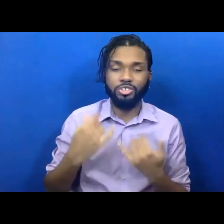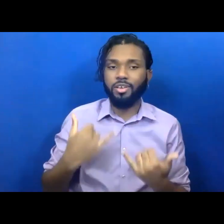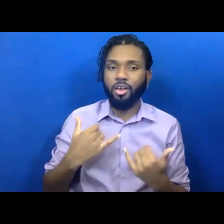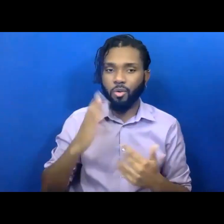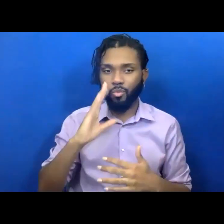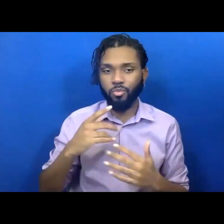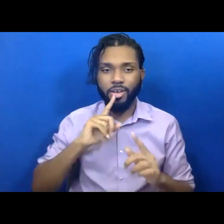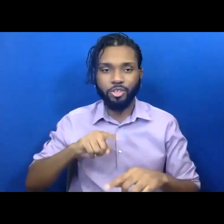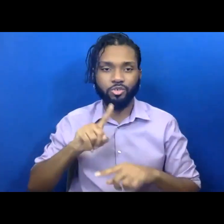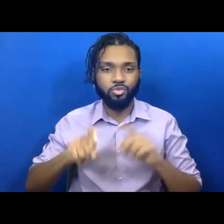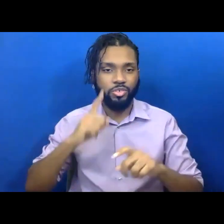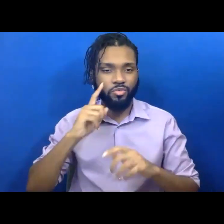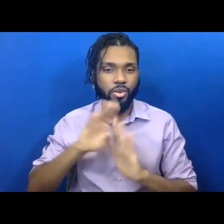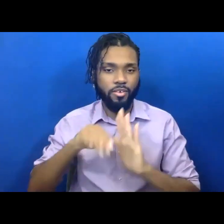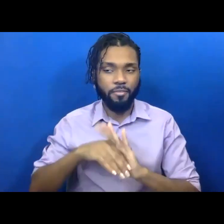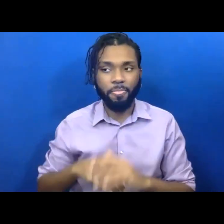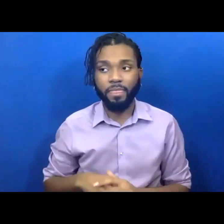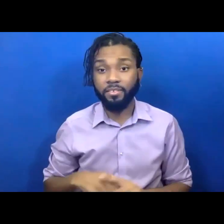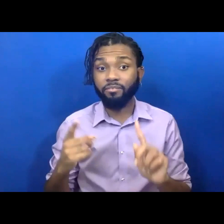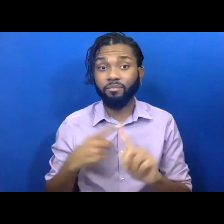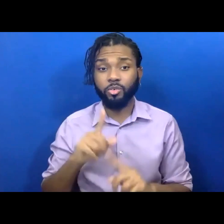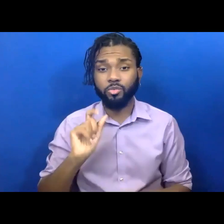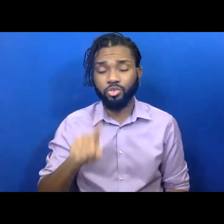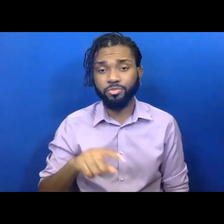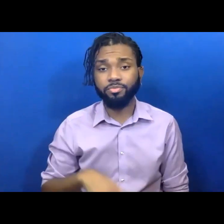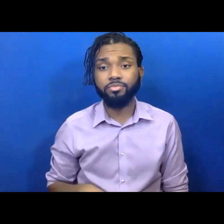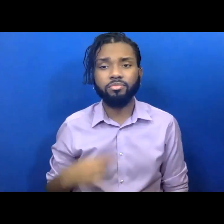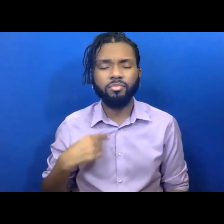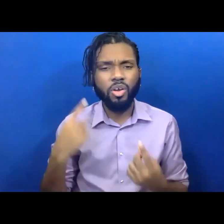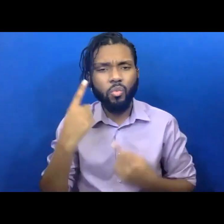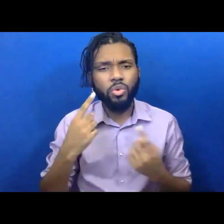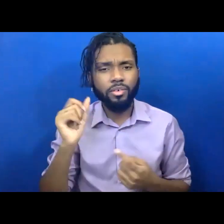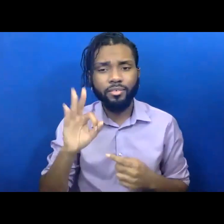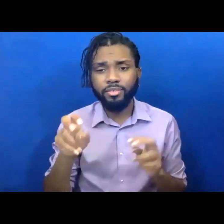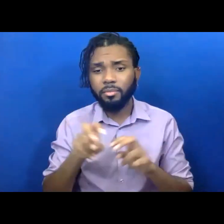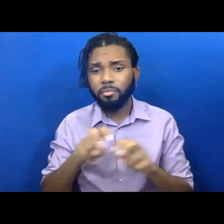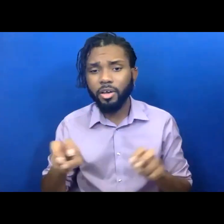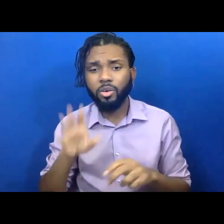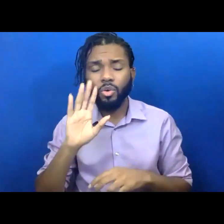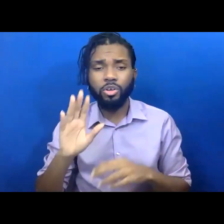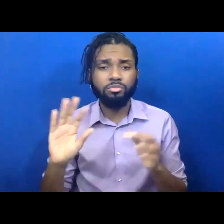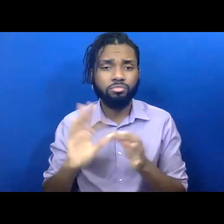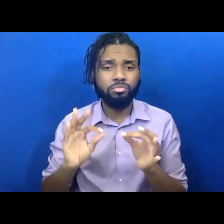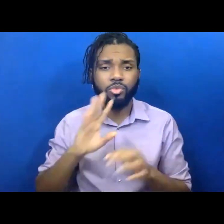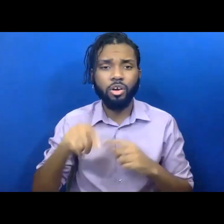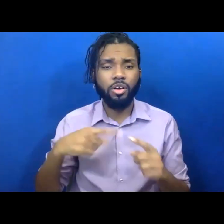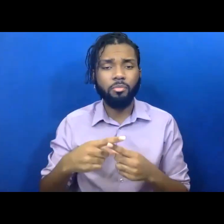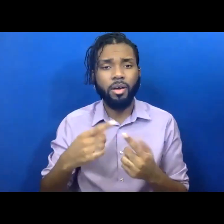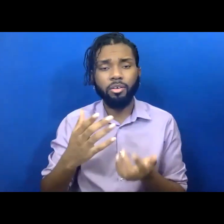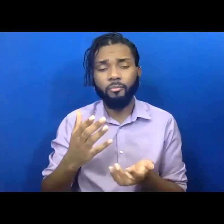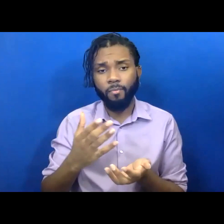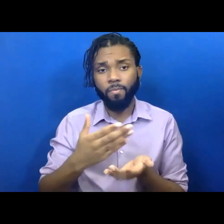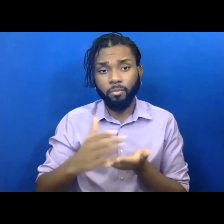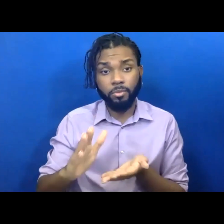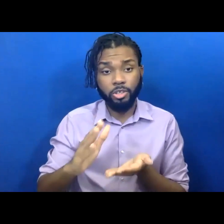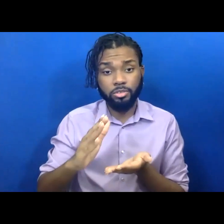hour. First question that I'll take here. I wonder if the panelists might speak to the marginalization of linguists and their